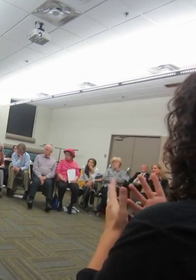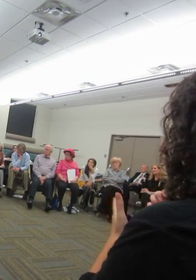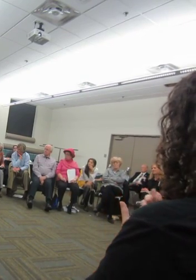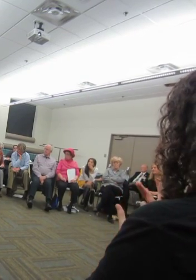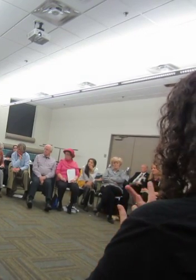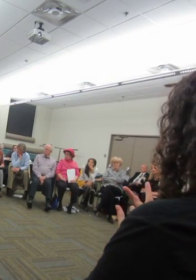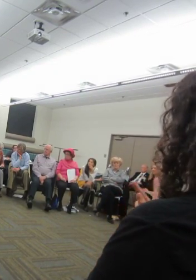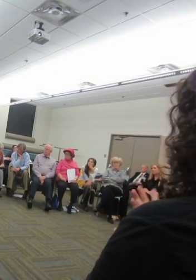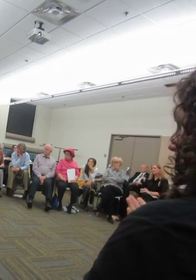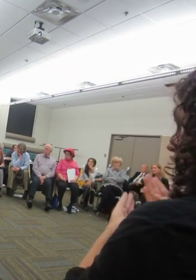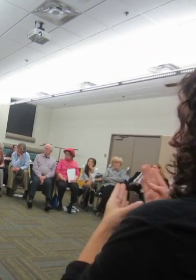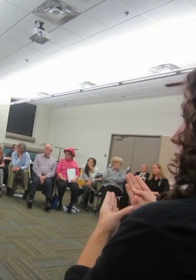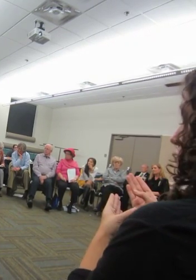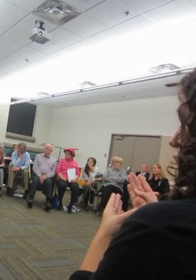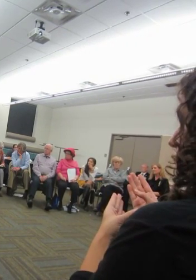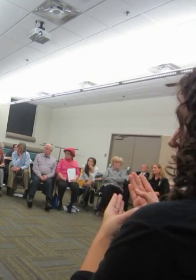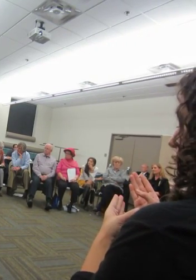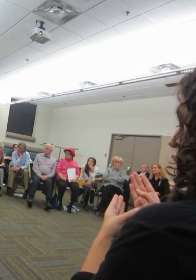recommendation that all